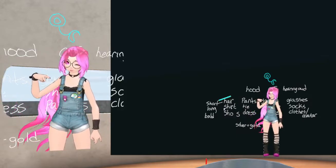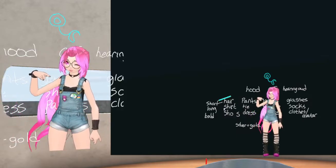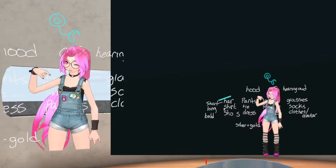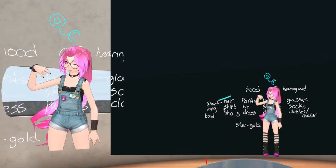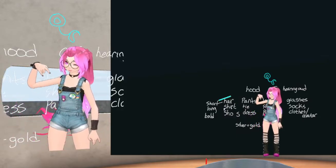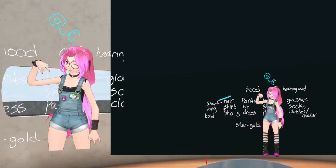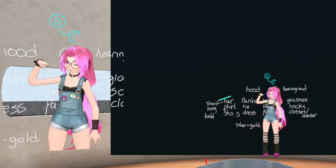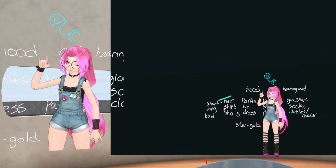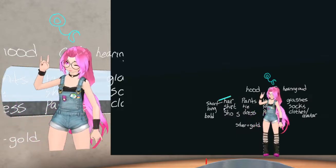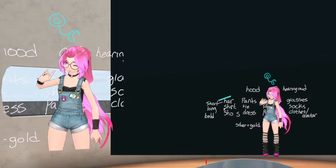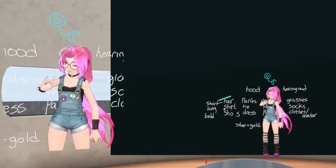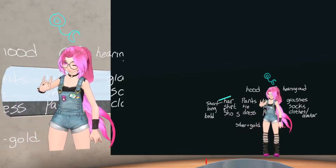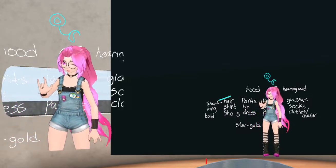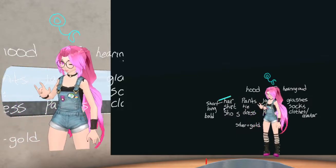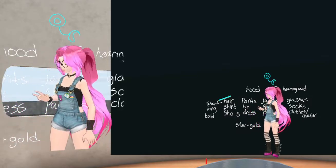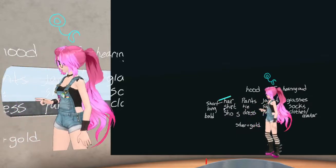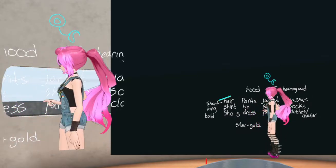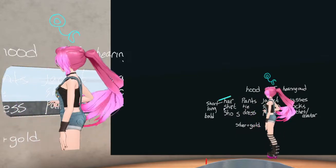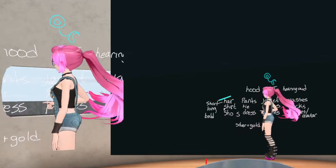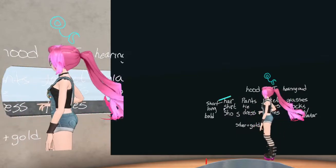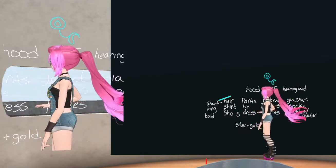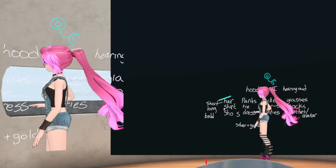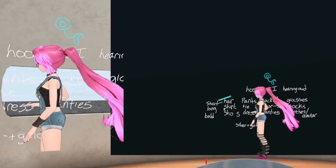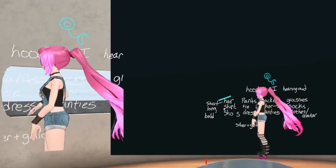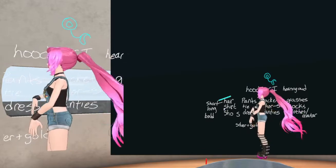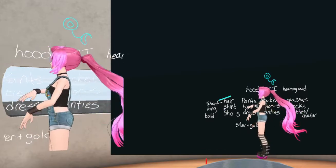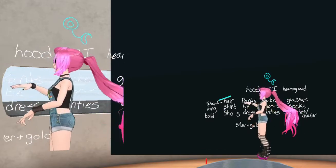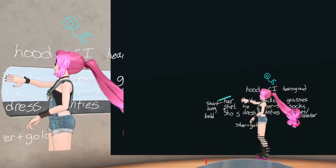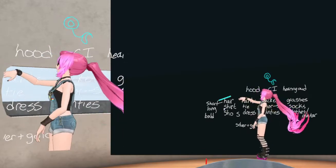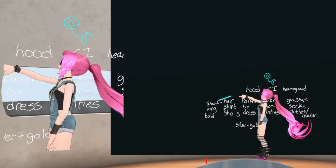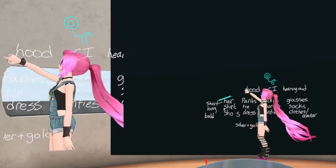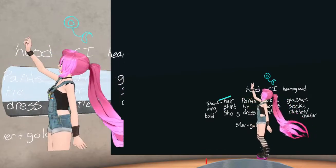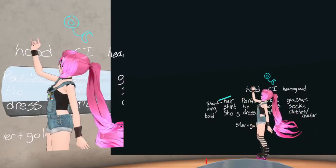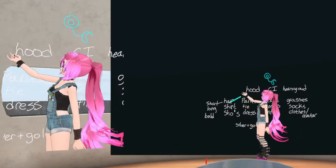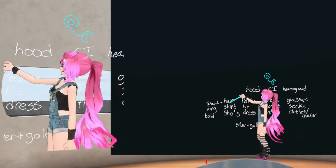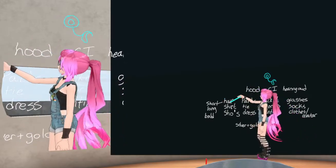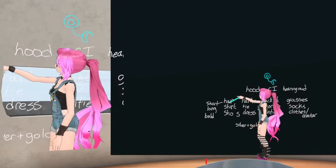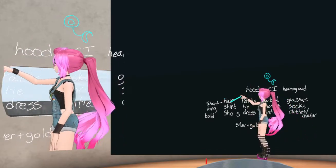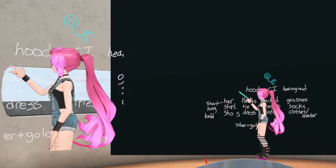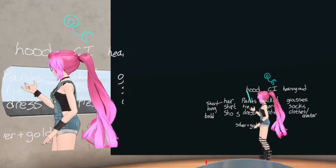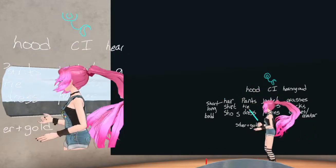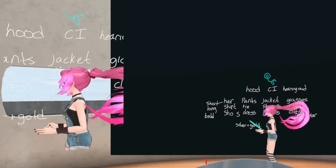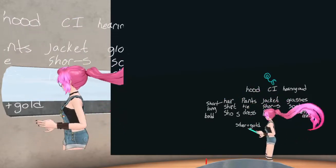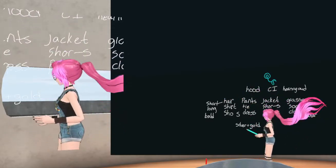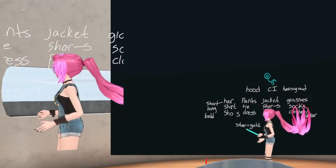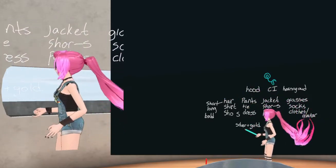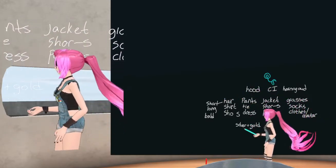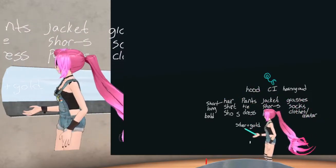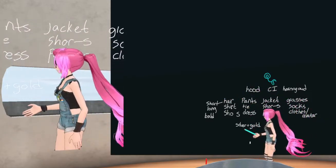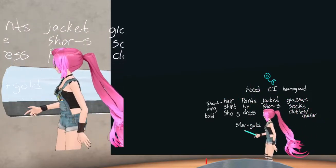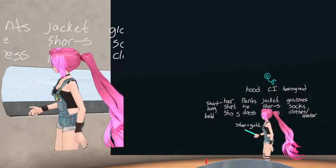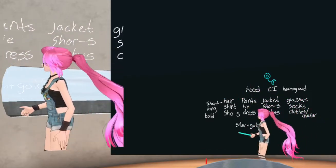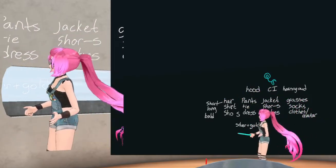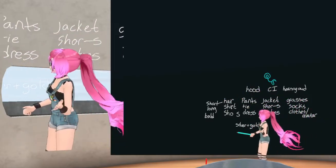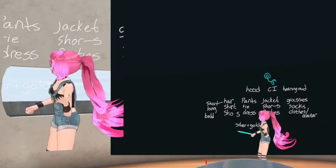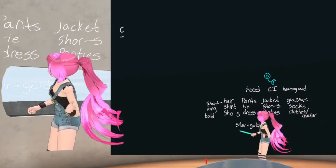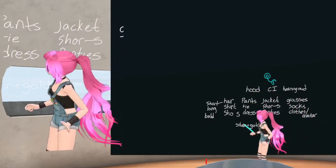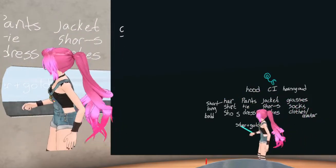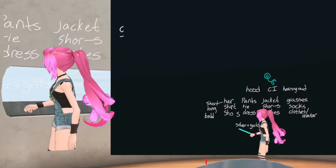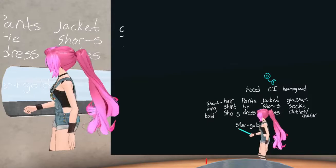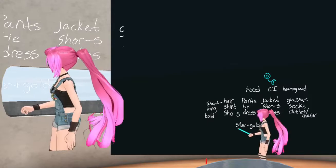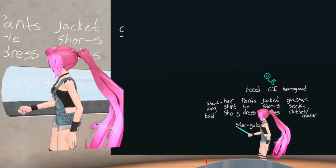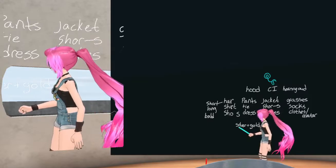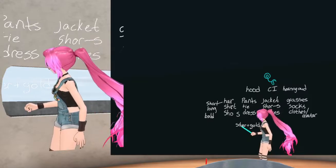Yes. Great. Yay. And then a little off topic here, but back to colors. Sorry for